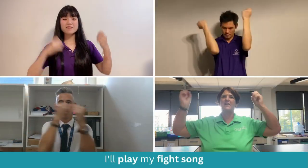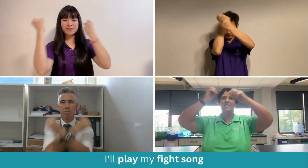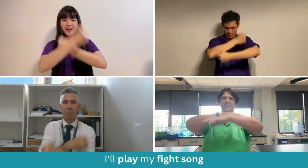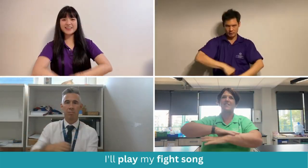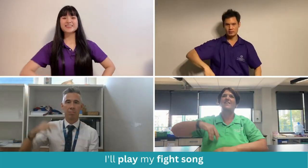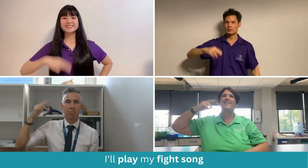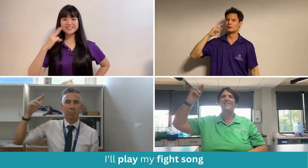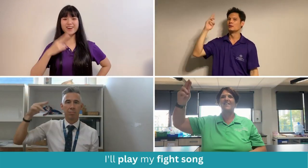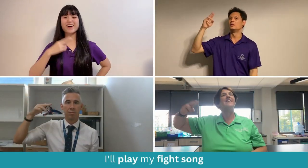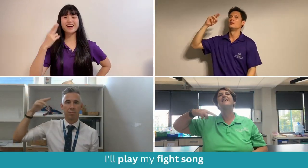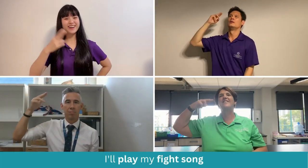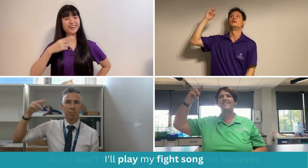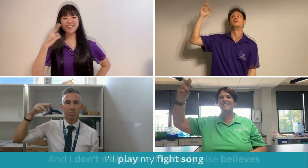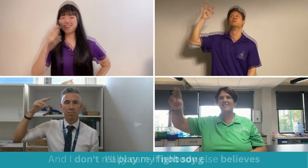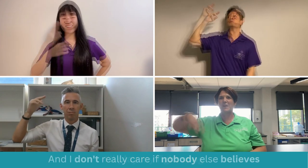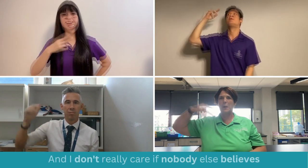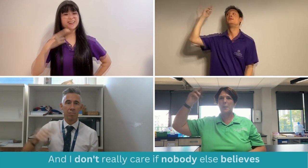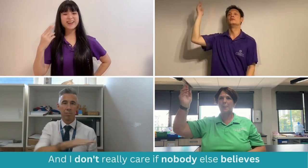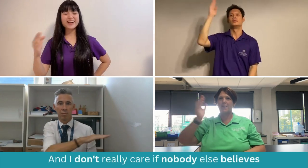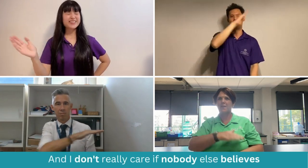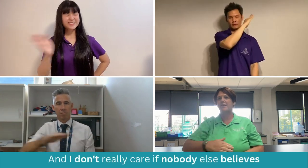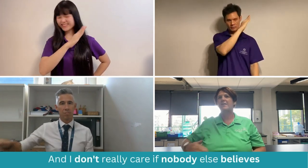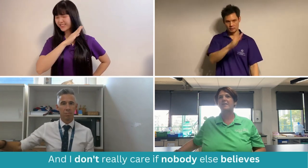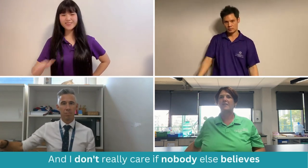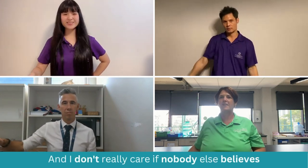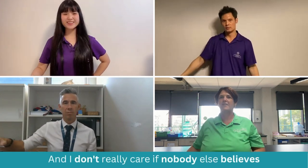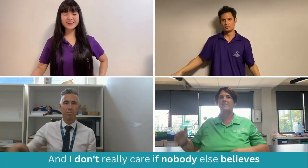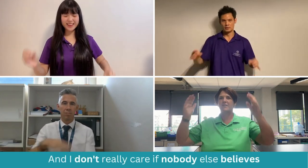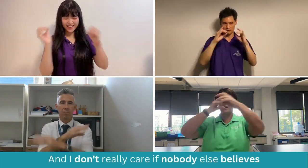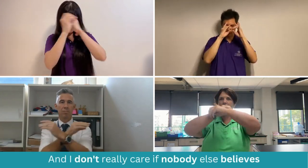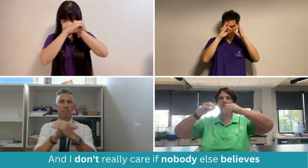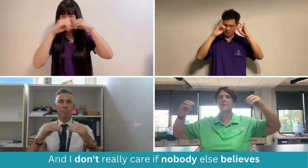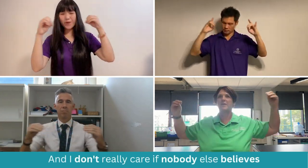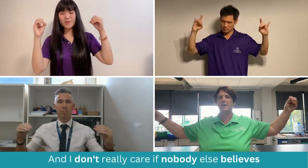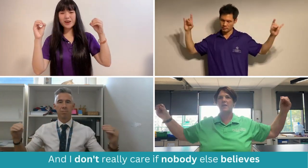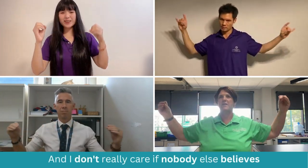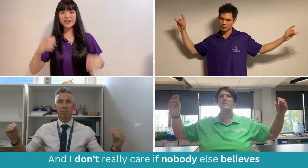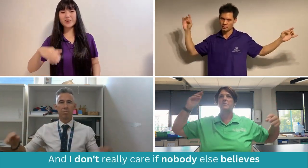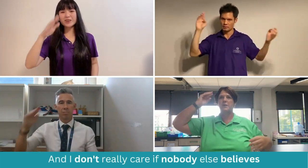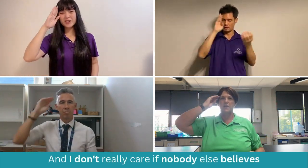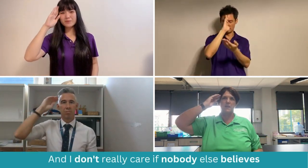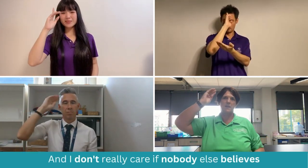my fight song. And I don't really care if nobody else